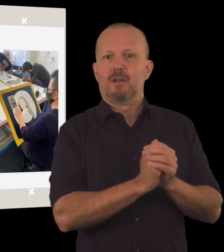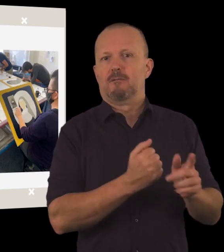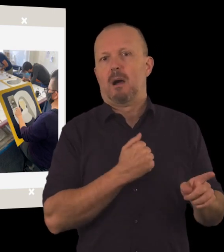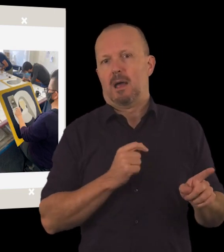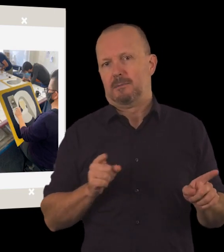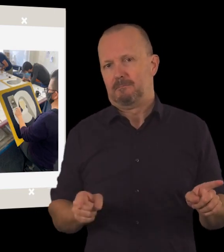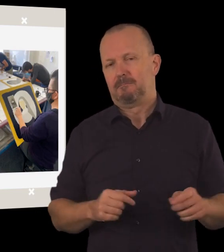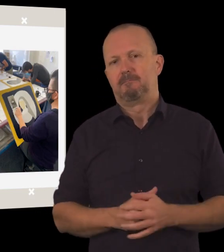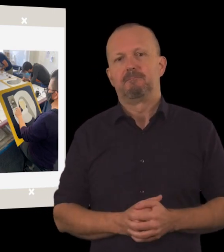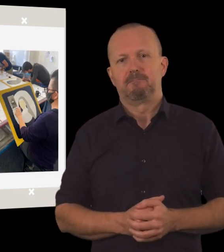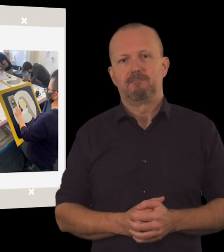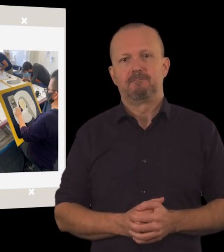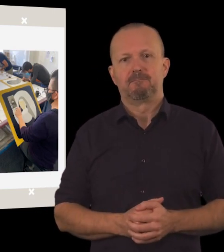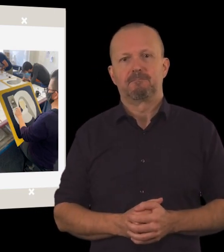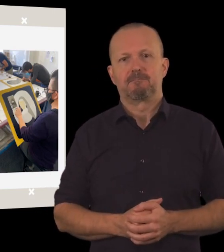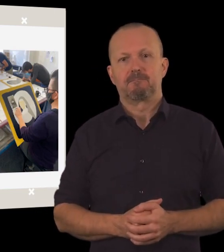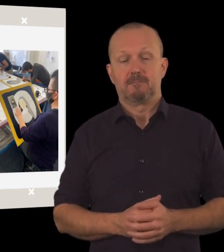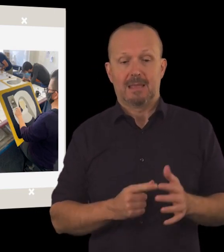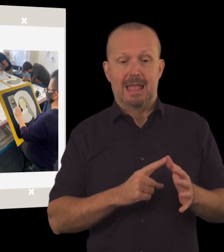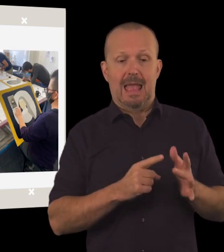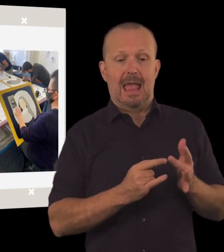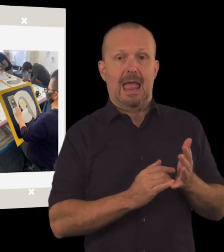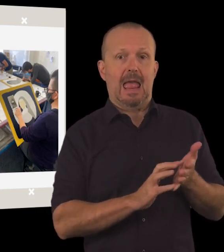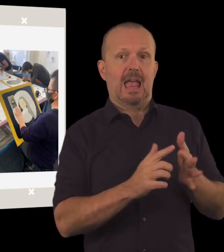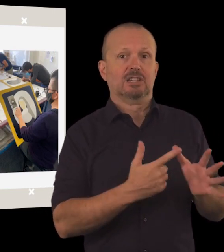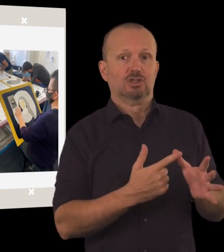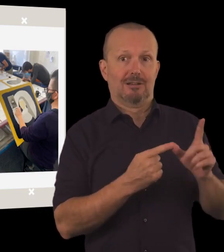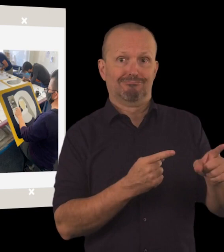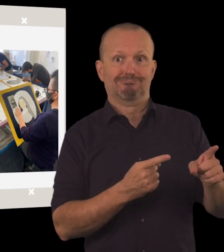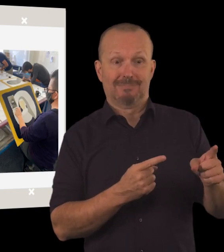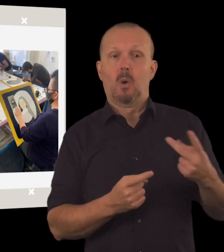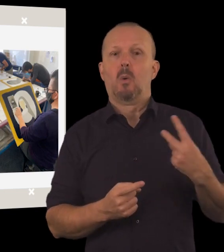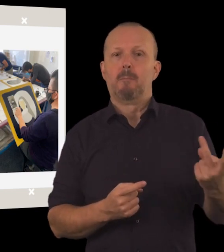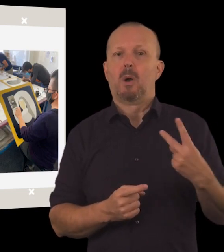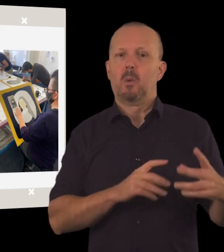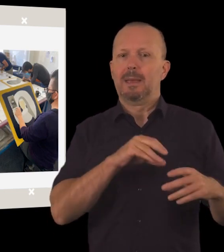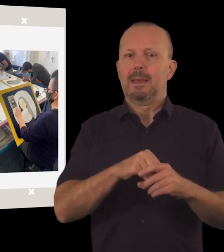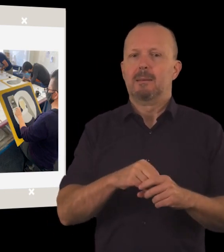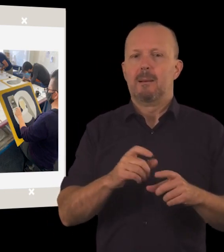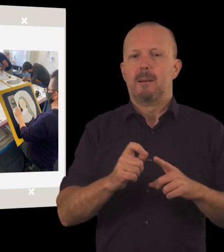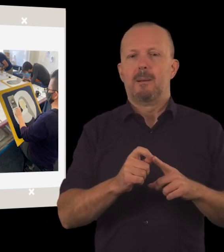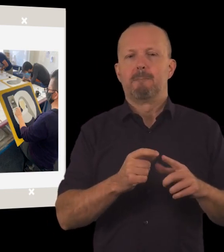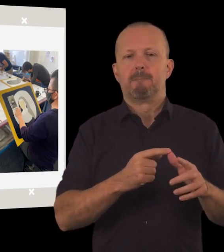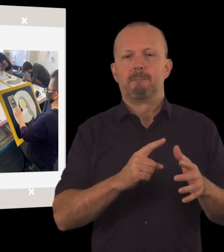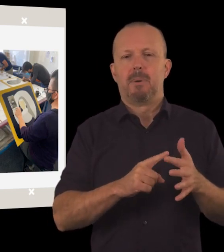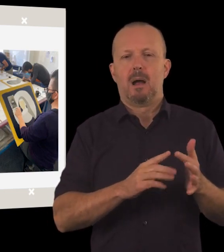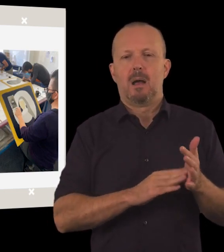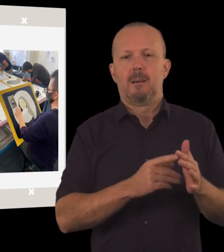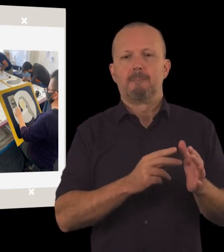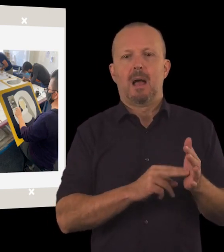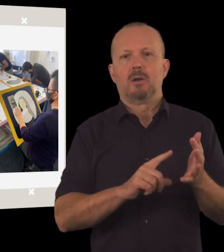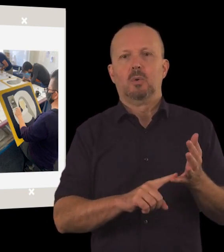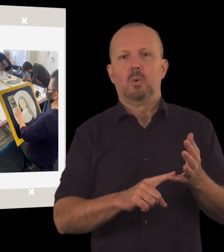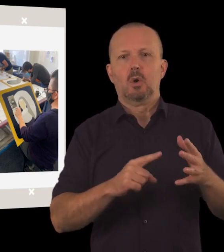dedicated to celebrating kaitahu culture. She hosted a few workshops this year and the year